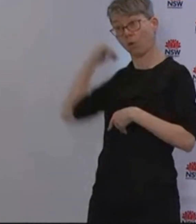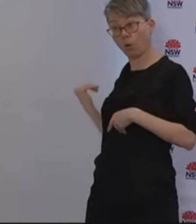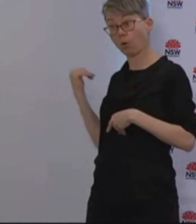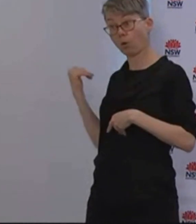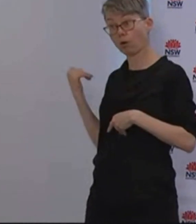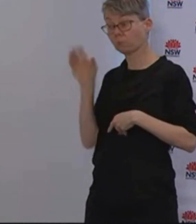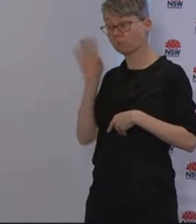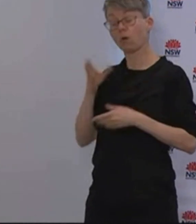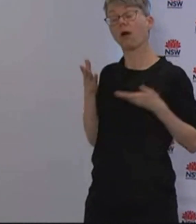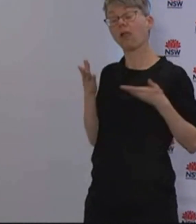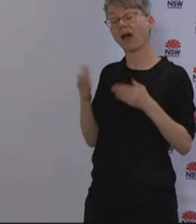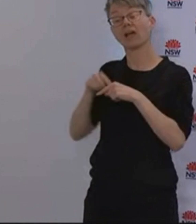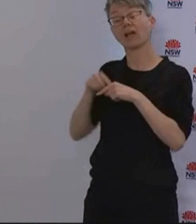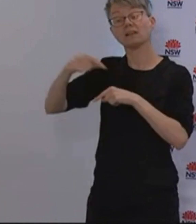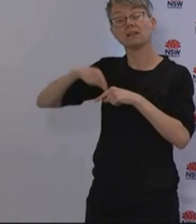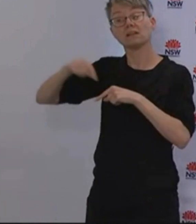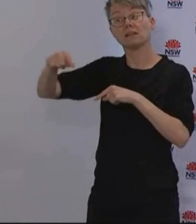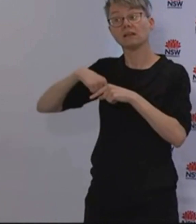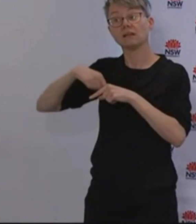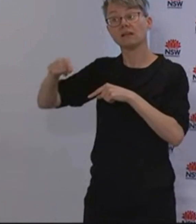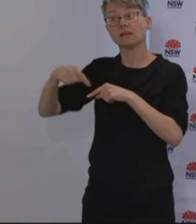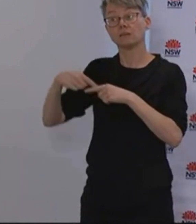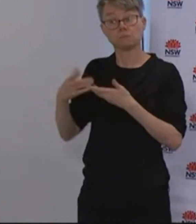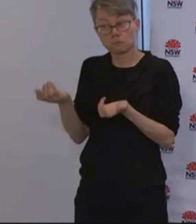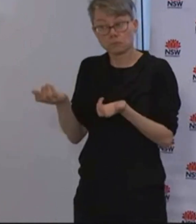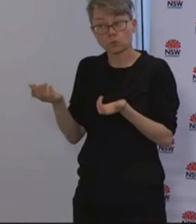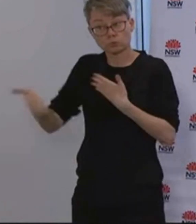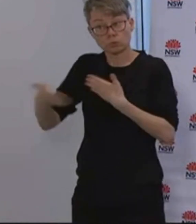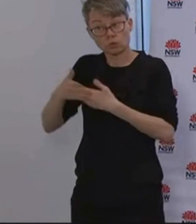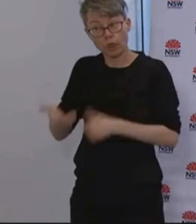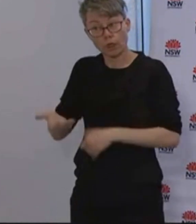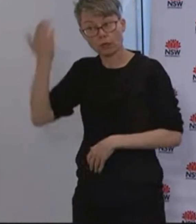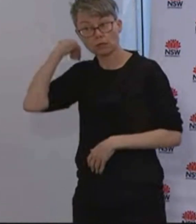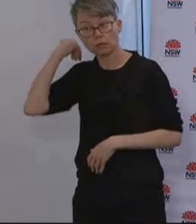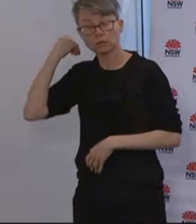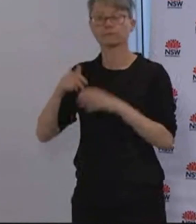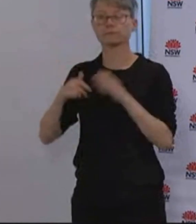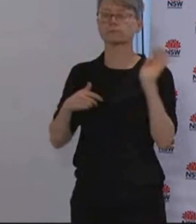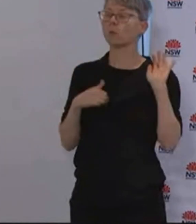to message around not travelling to New South Wales, and